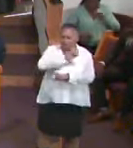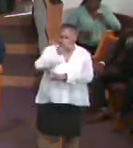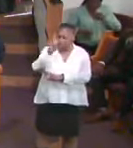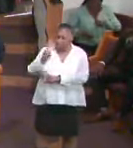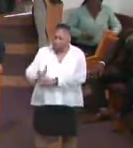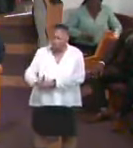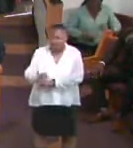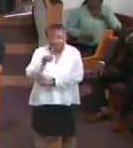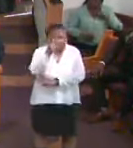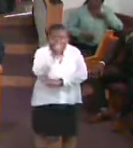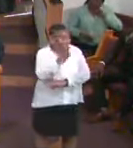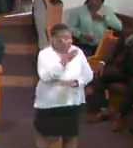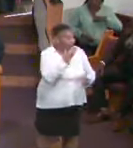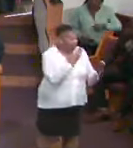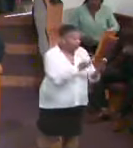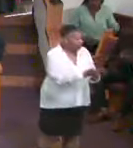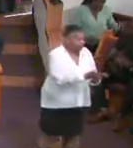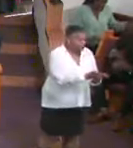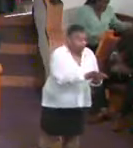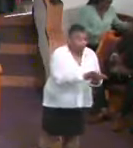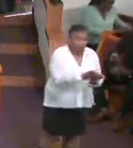And God is good.